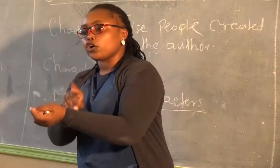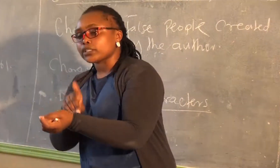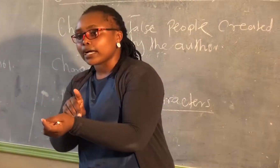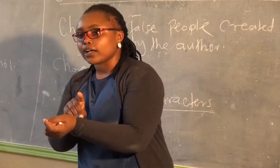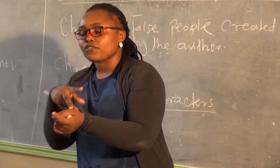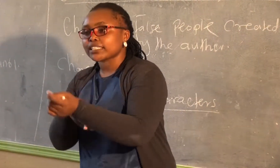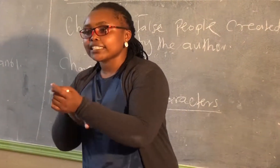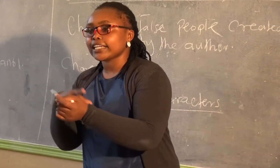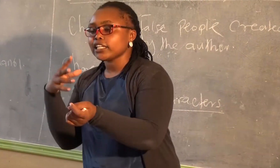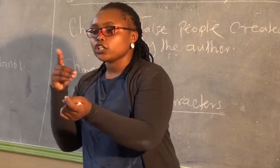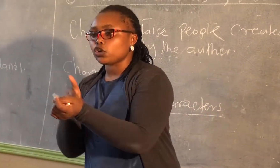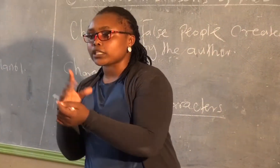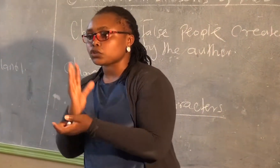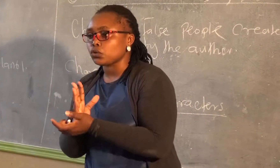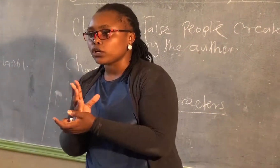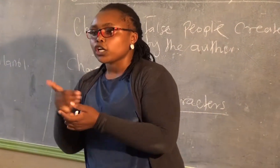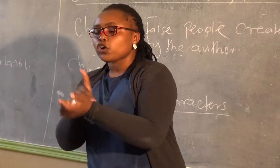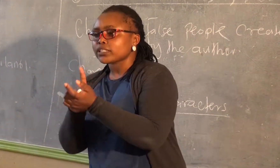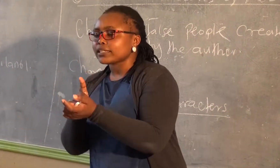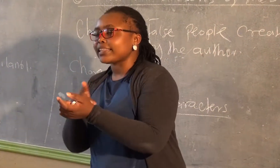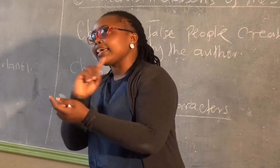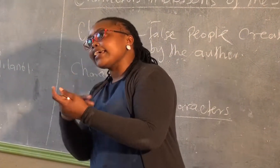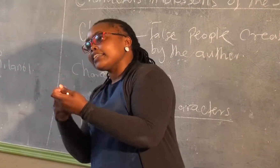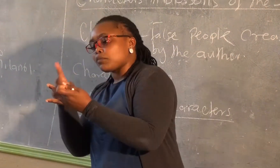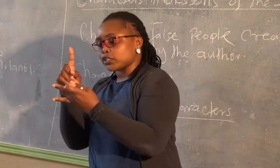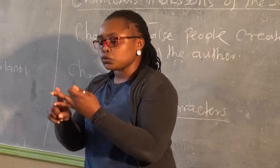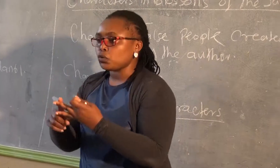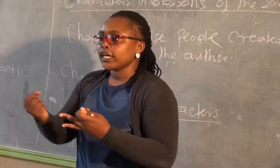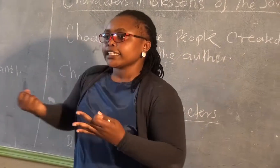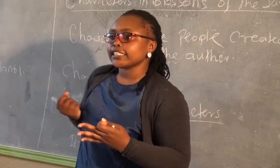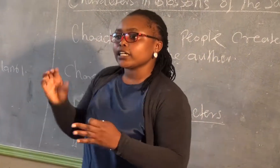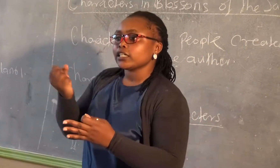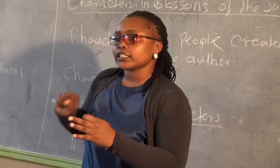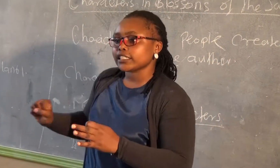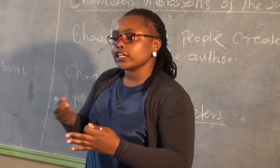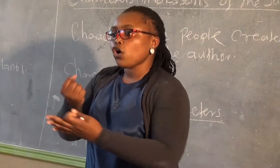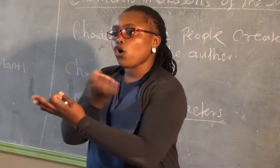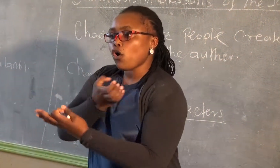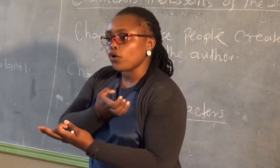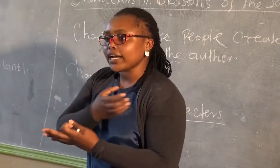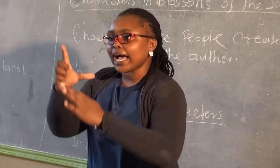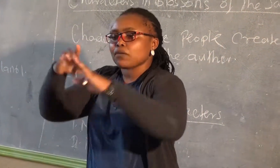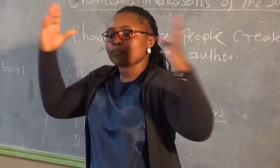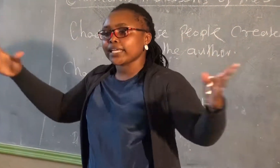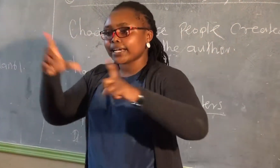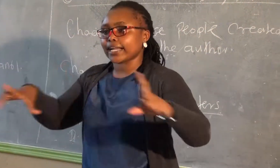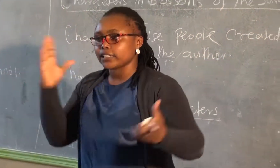doctor, veterinary doctor, true. Then number two, she owned a big land